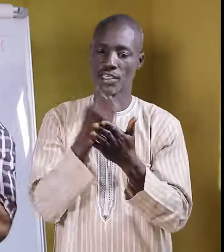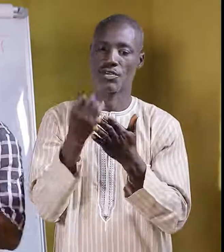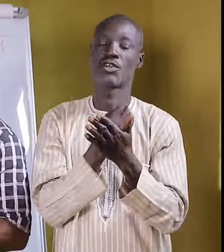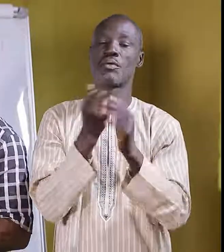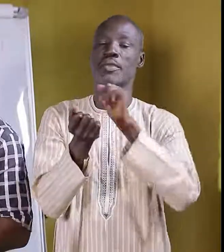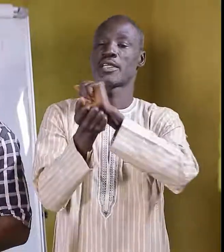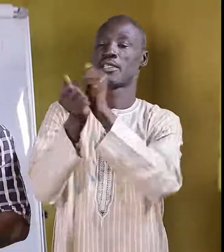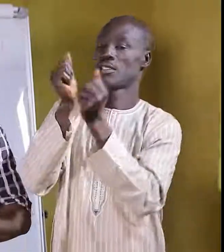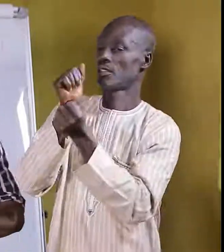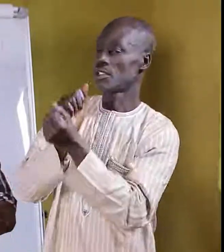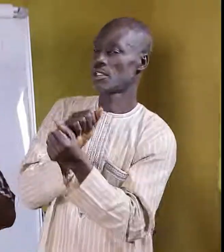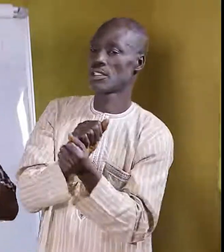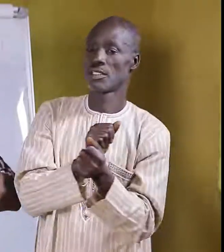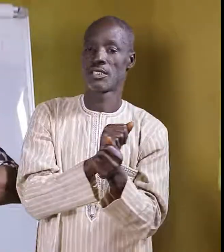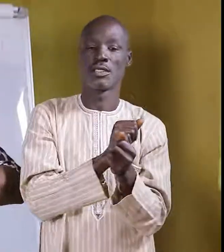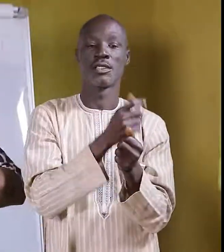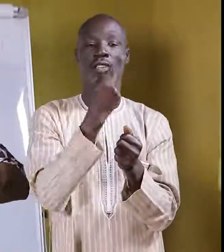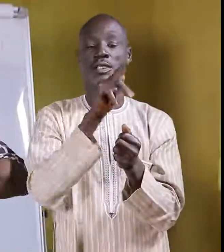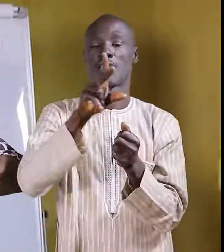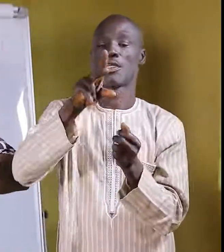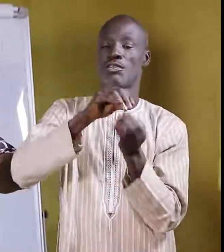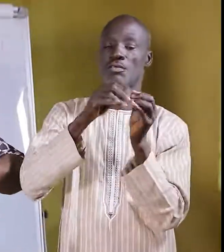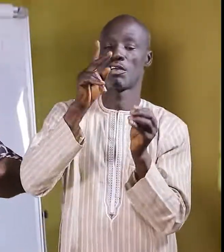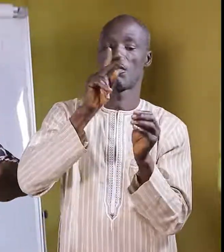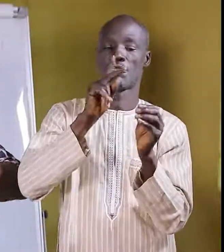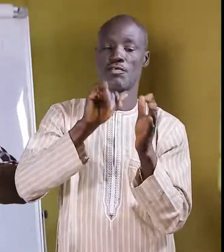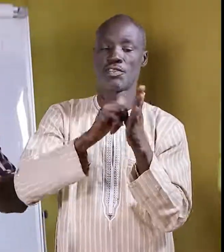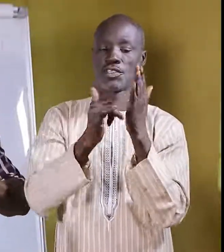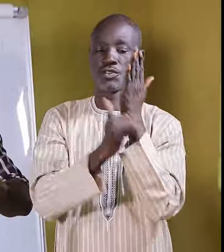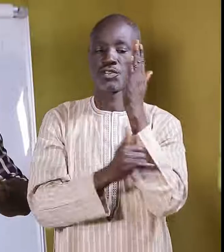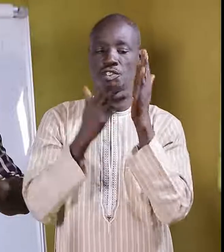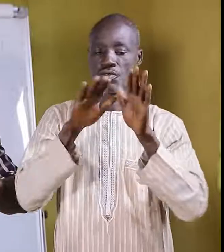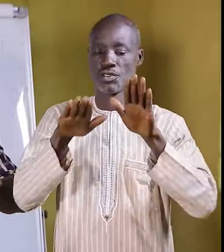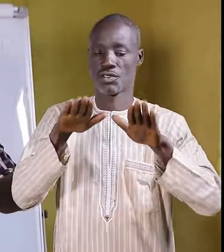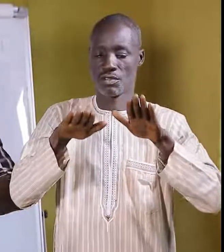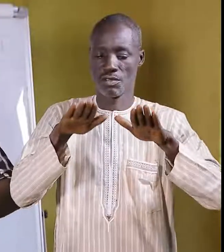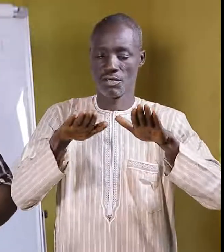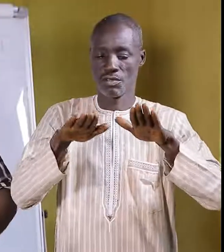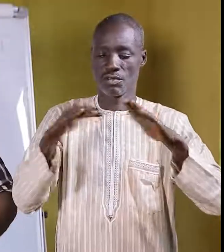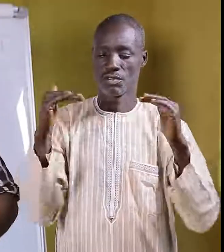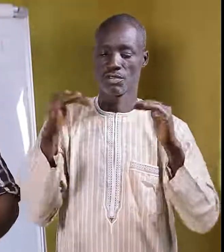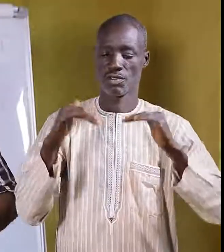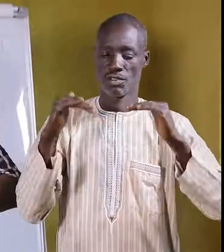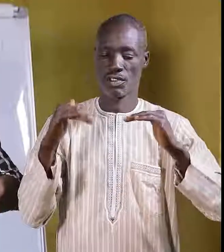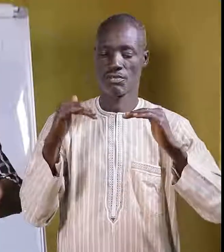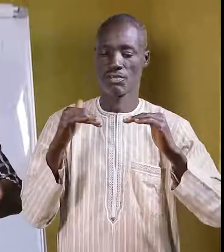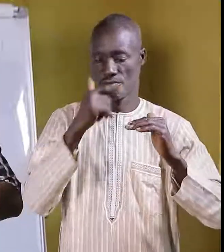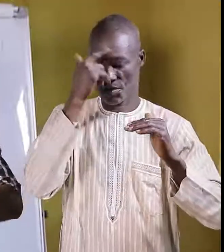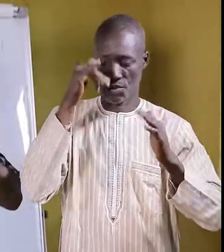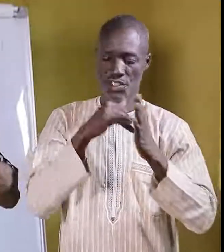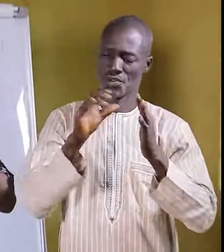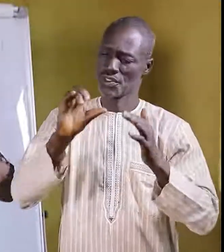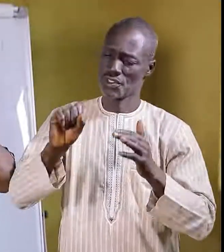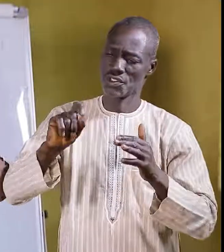before modernization time, that the population of these countries were stable. Why was it stable? It was stable